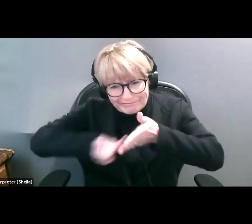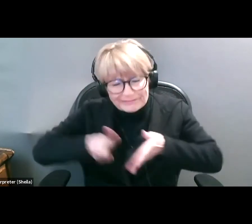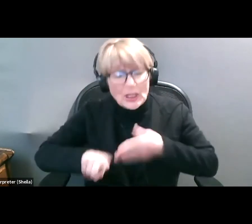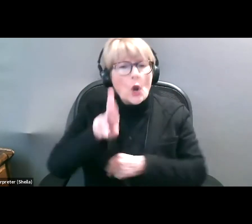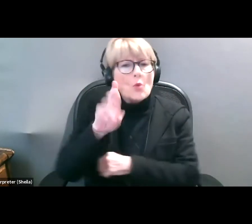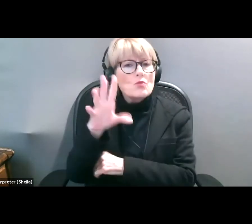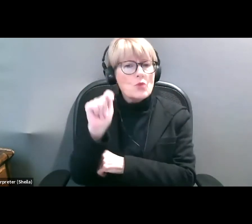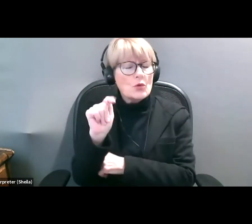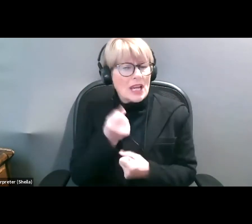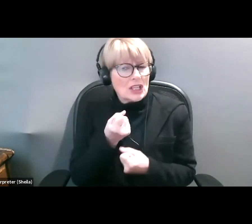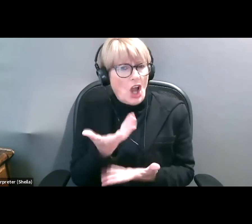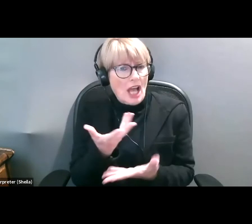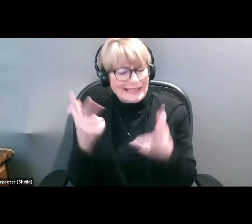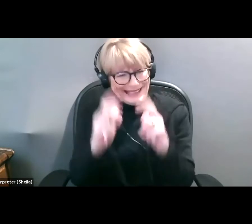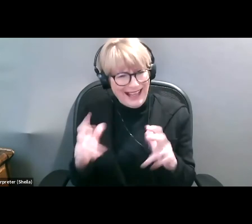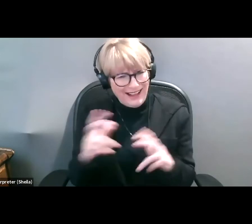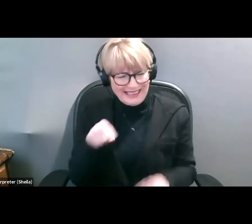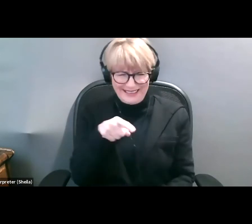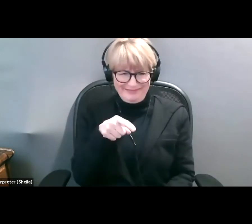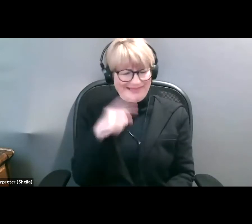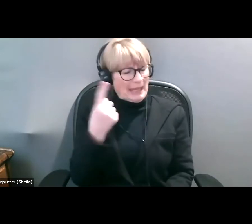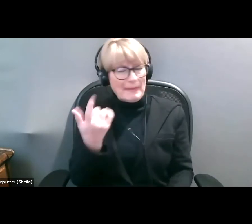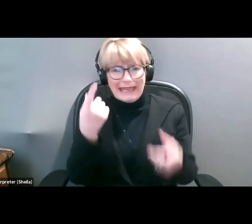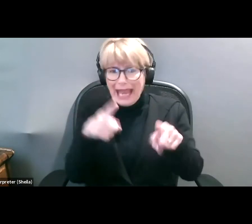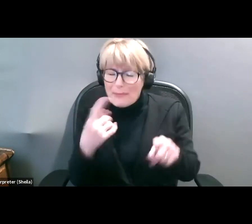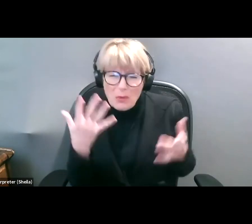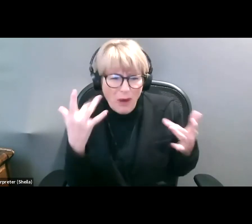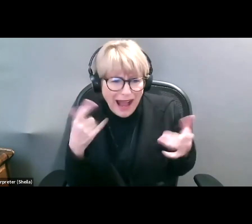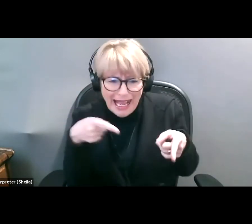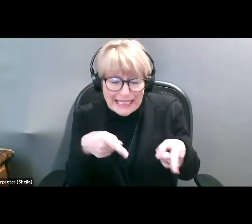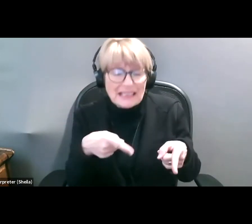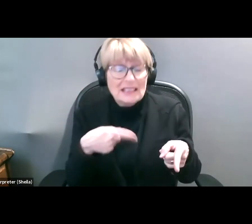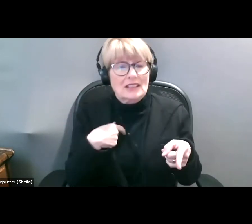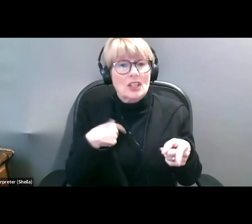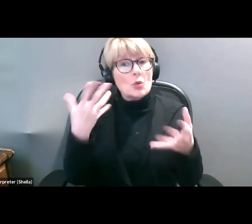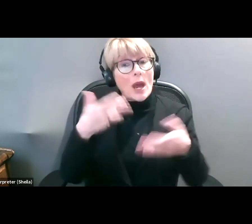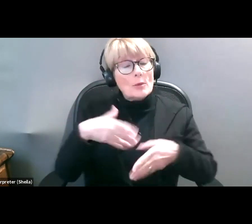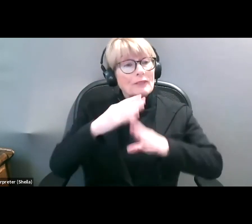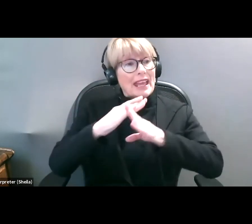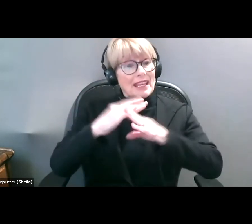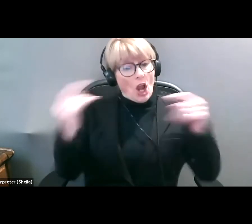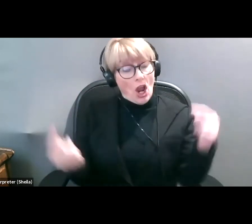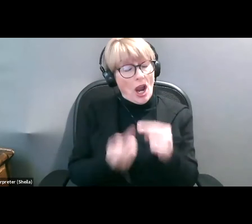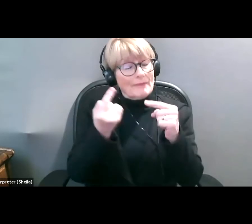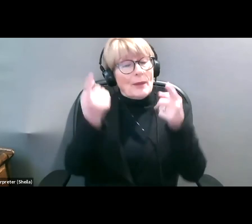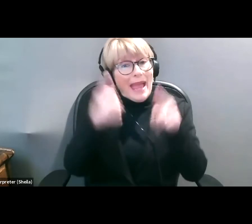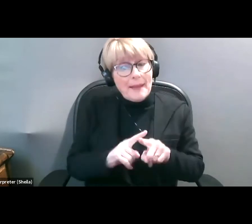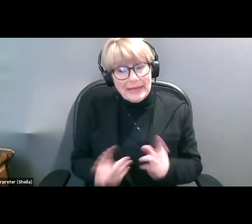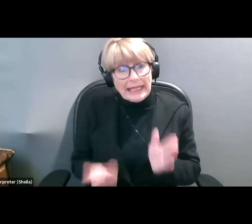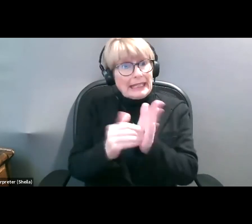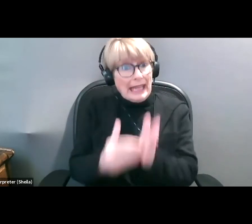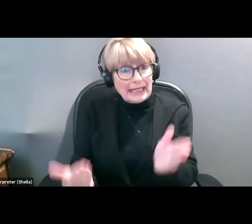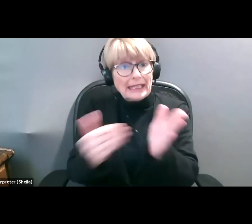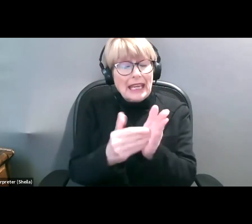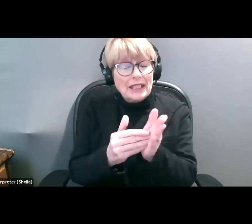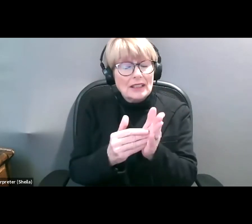ask why. Why did something happen? The reason why you do that is you want to prevent harm from occurring again. And when we looked